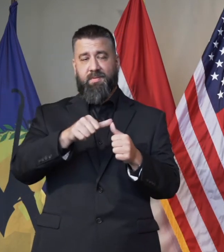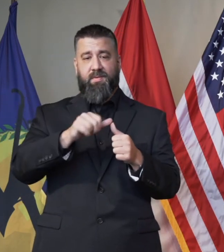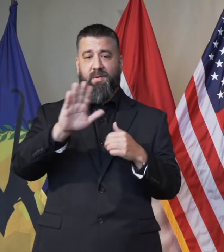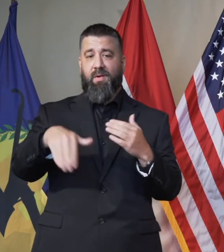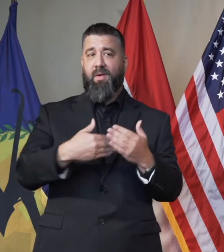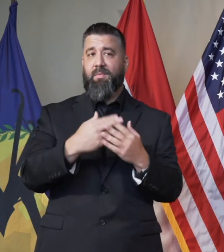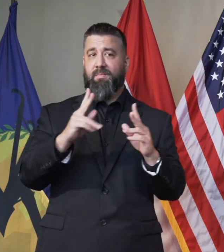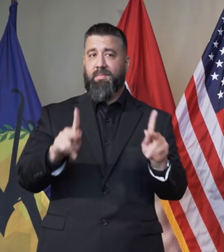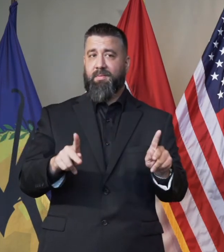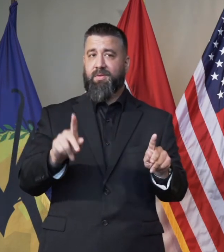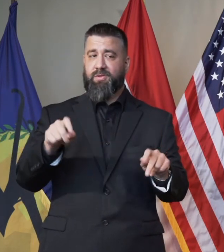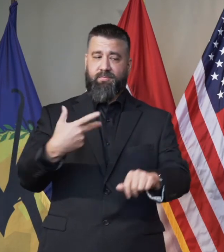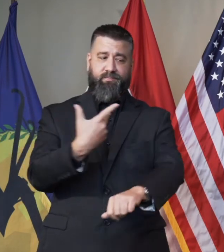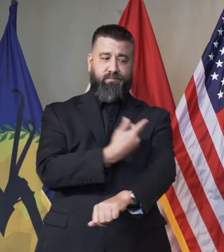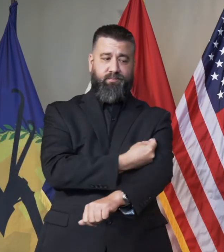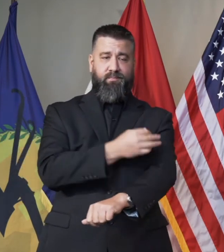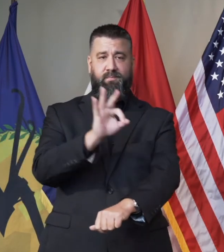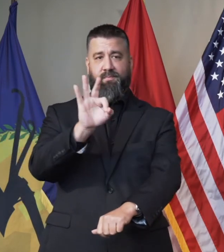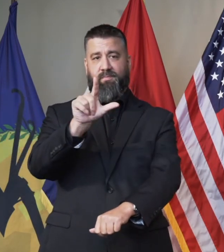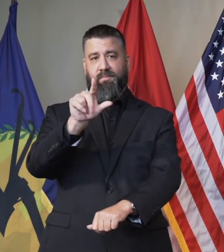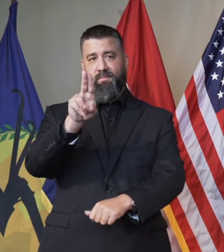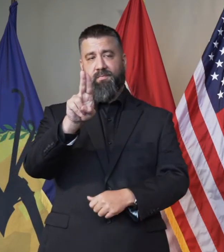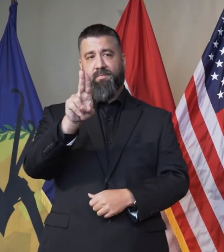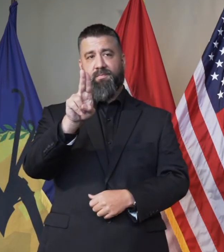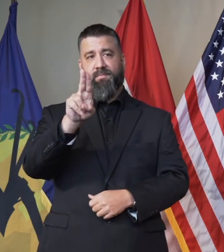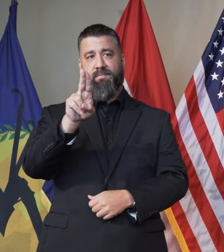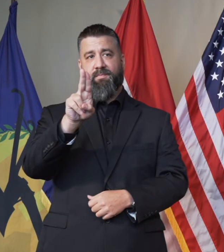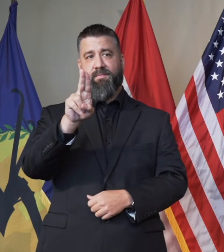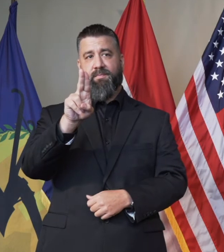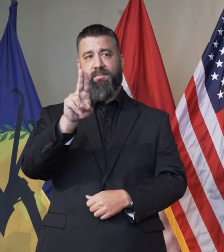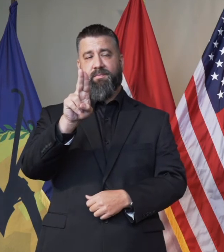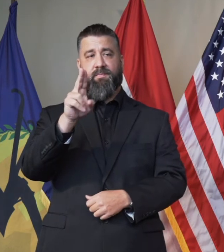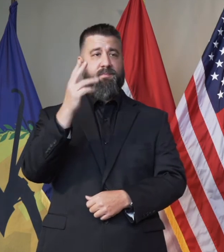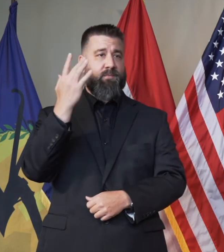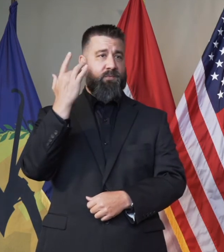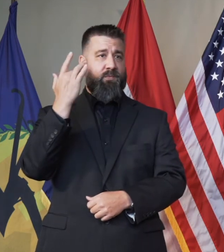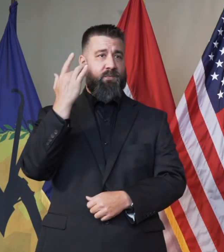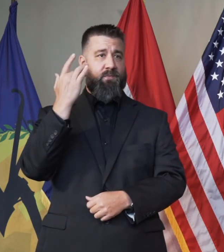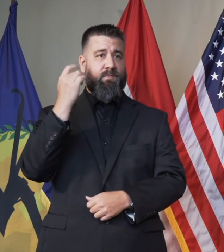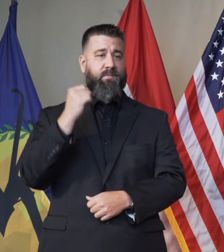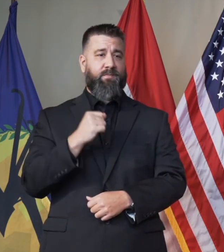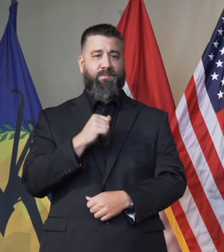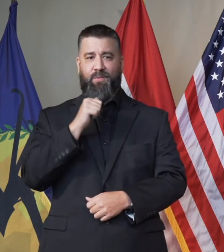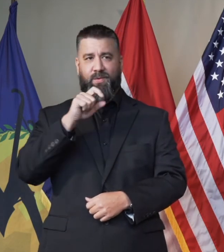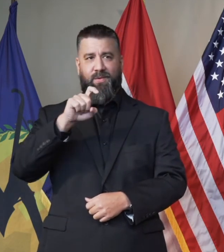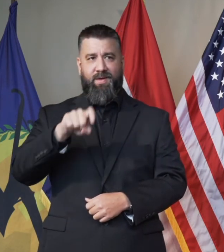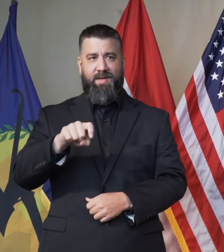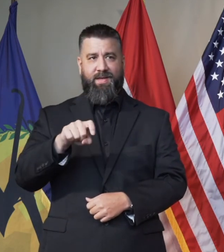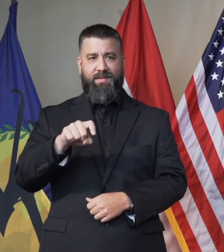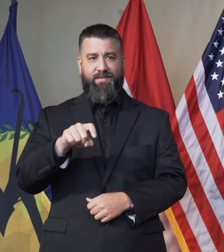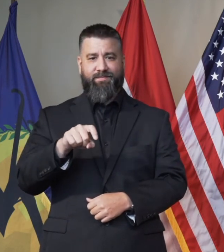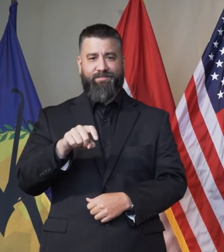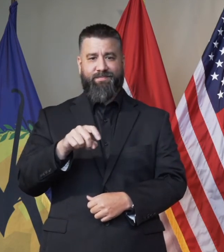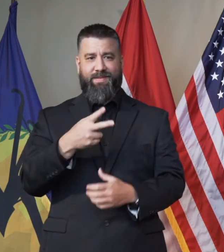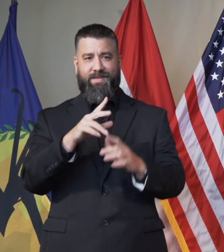immunized for the flu, because we do not need a